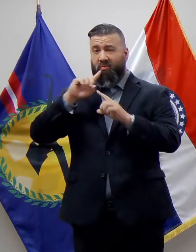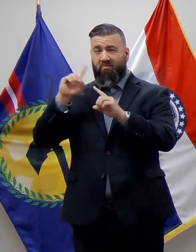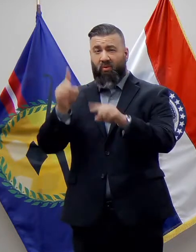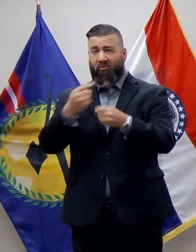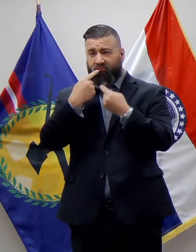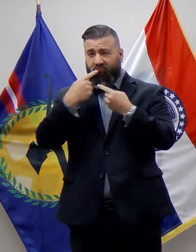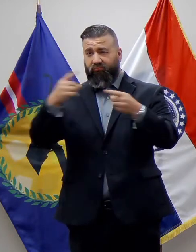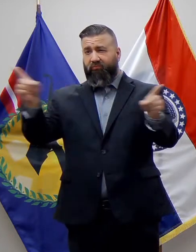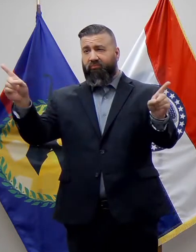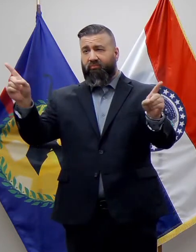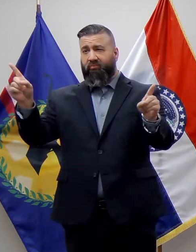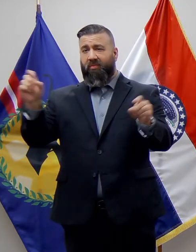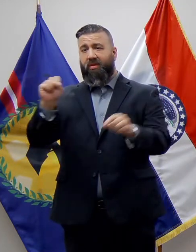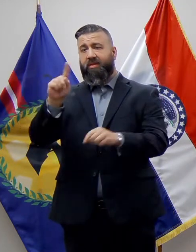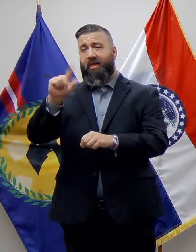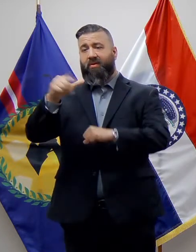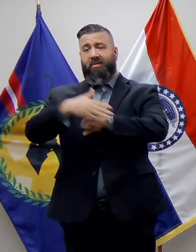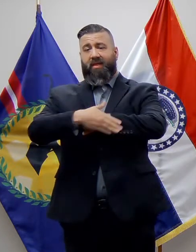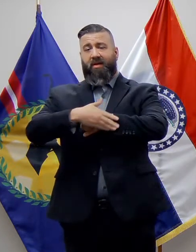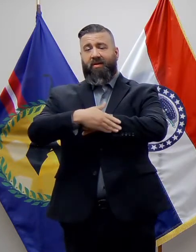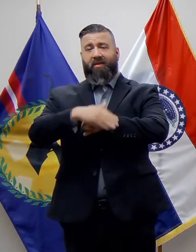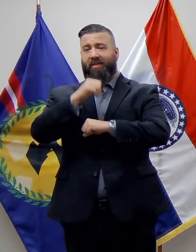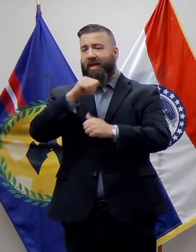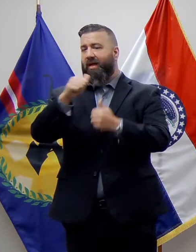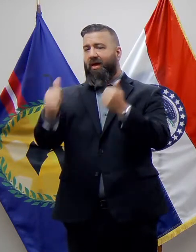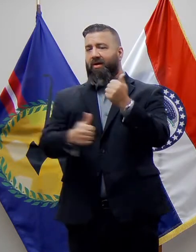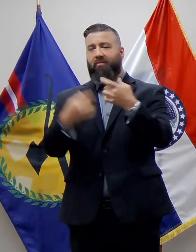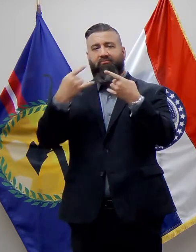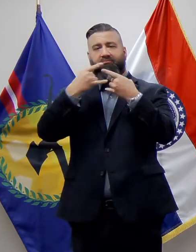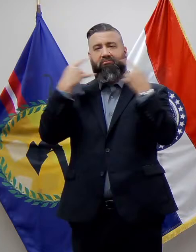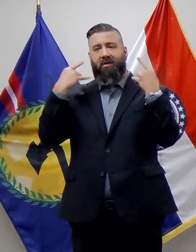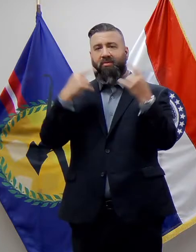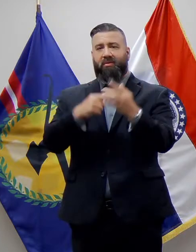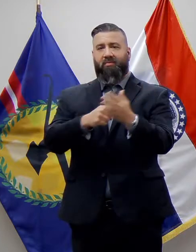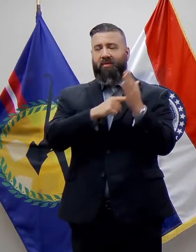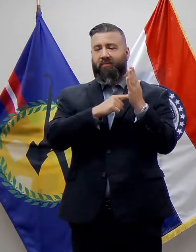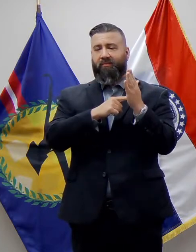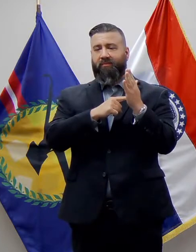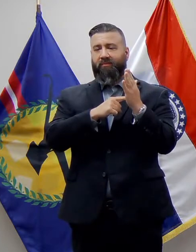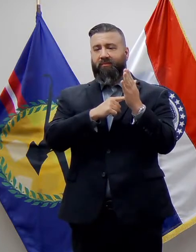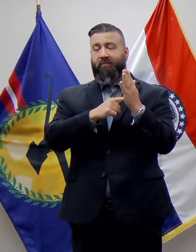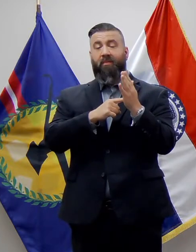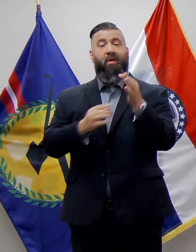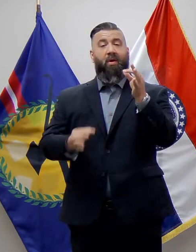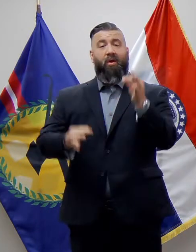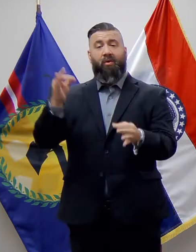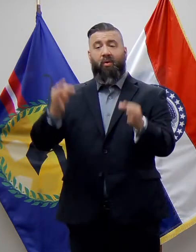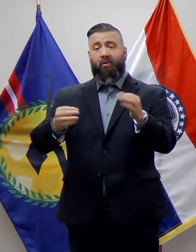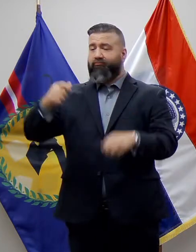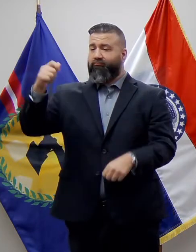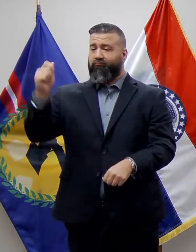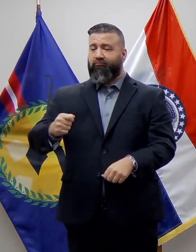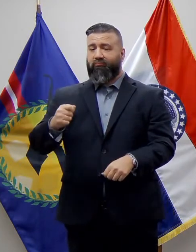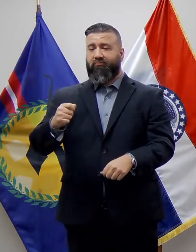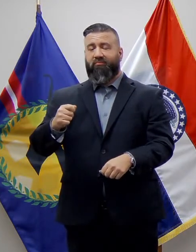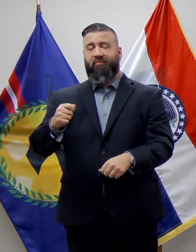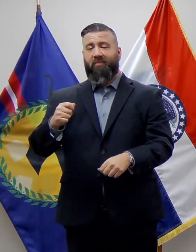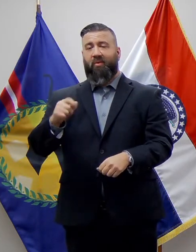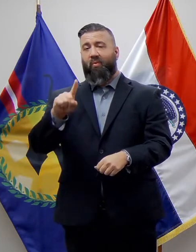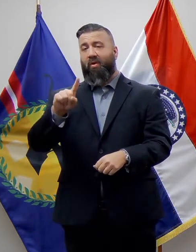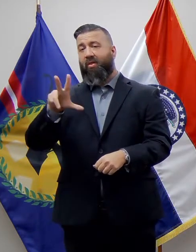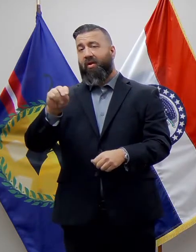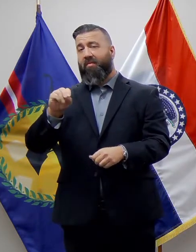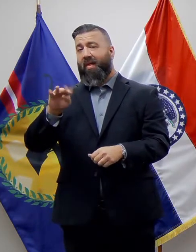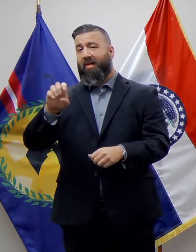the county is no longer under a mask mandate. The court ruling 130 miles away that could gut public health and take away health